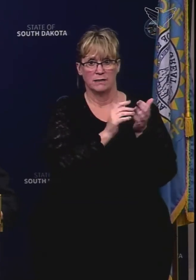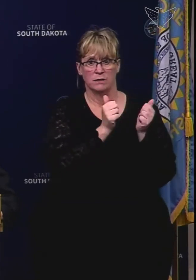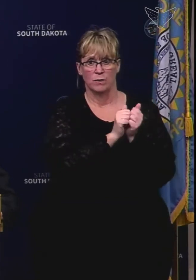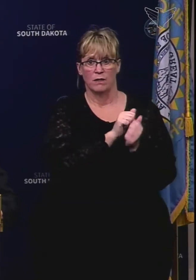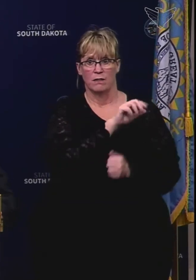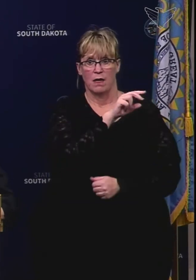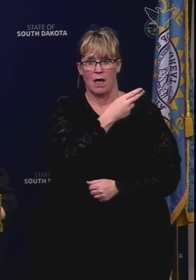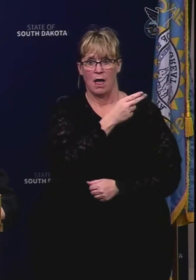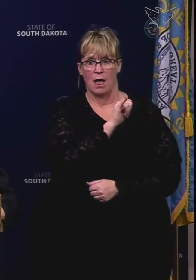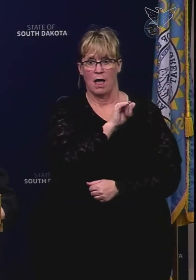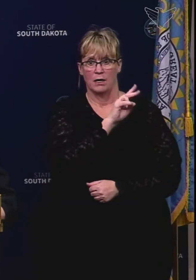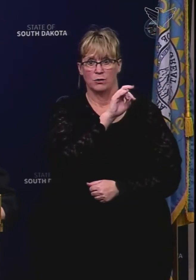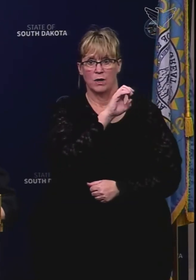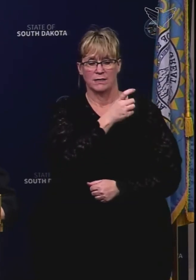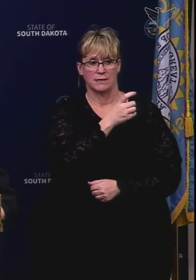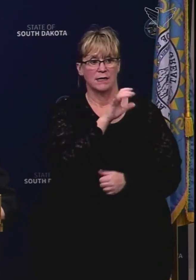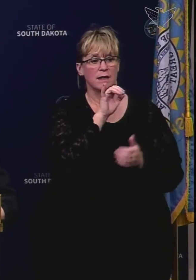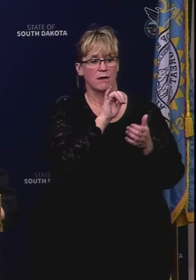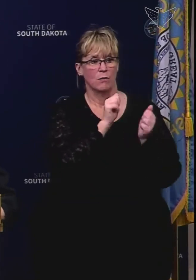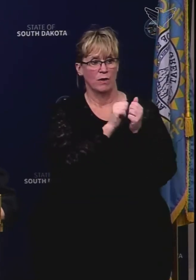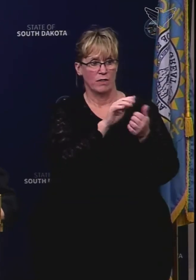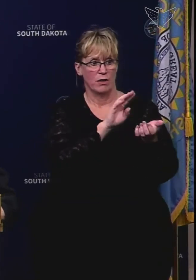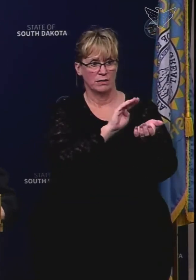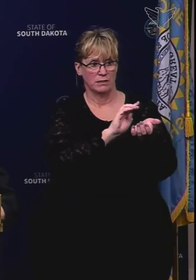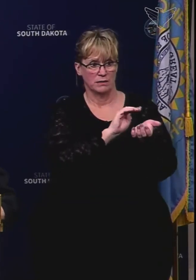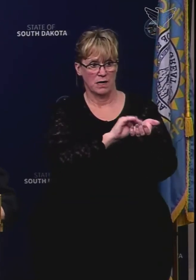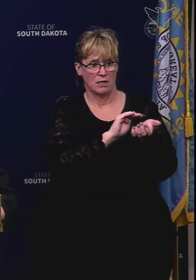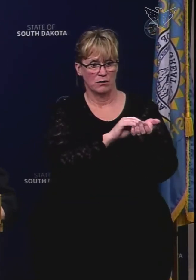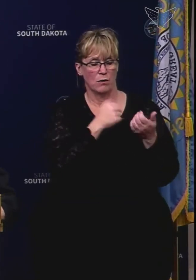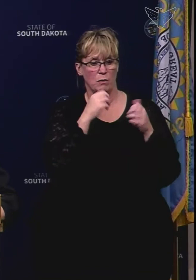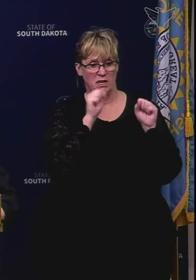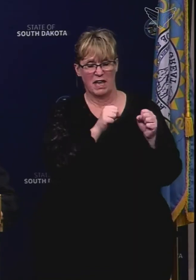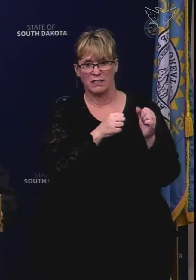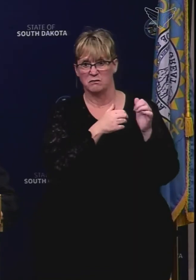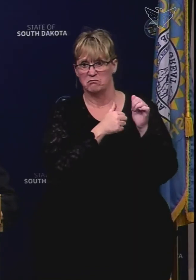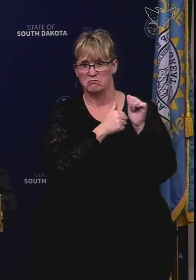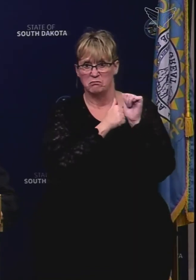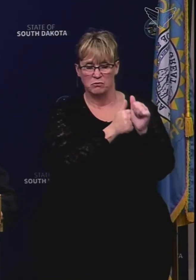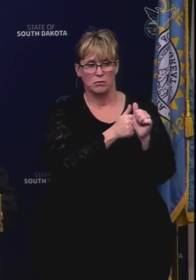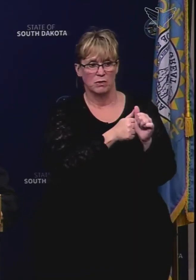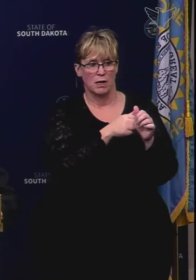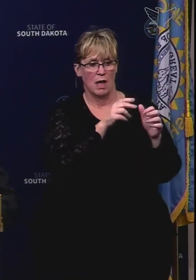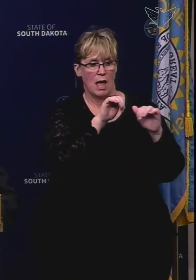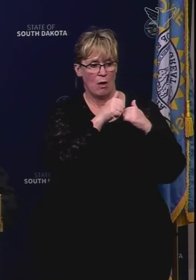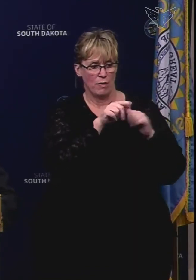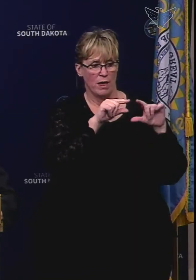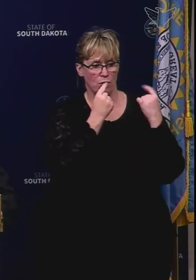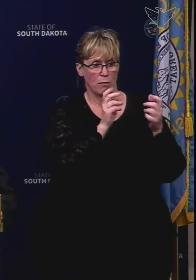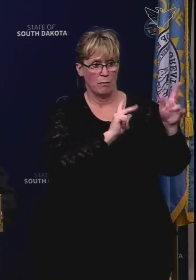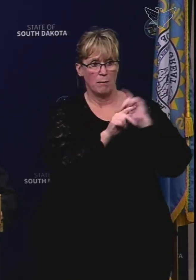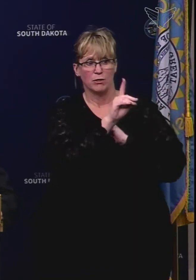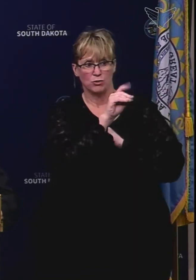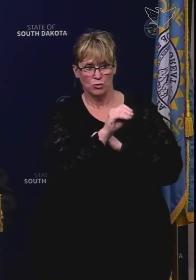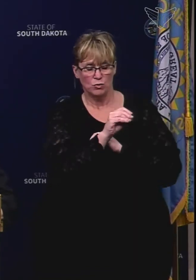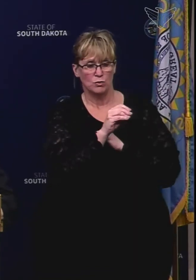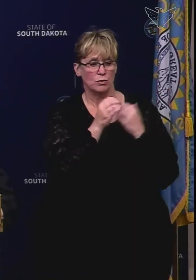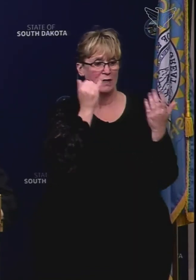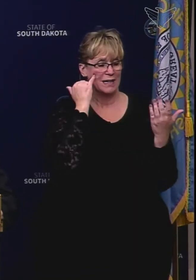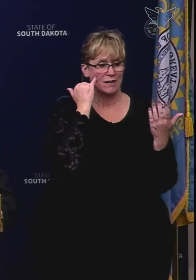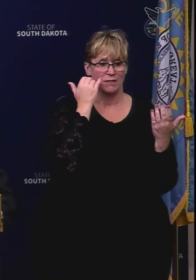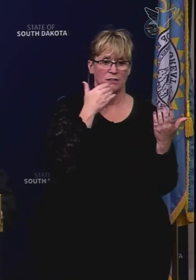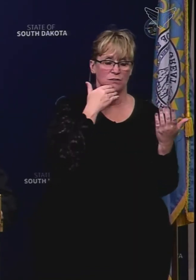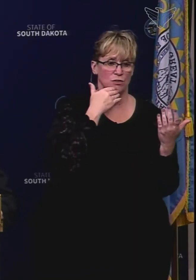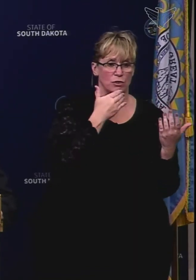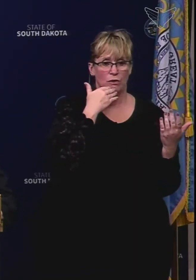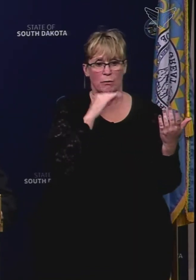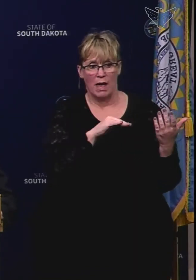provider. And so that registry is intended to see and track over time how that group of people do and to see if there's anything that we